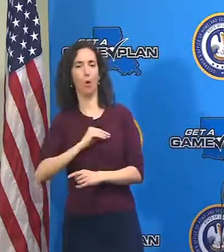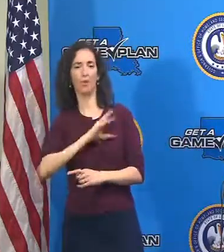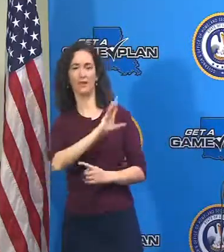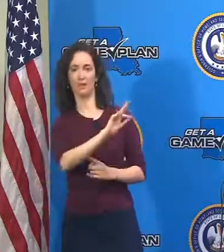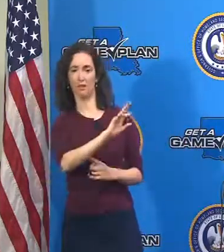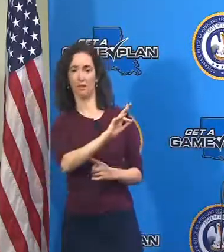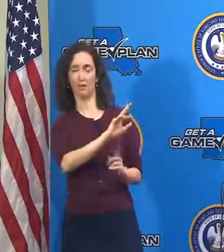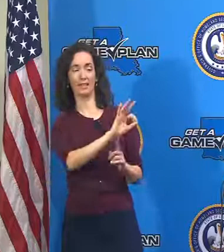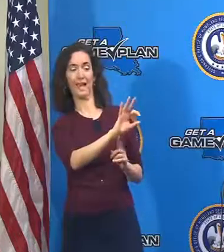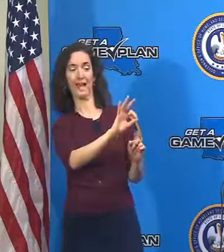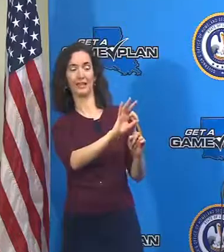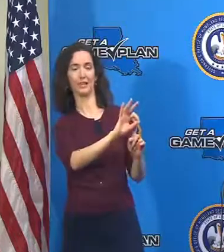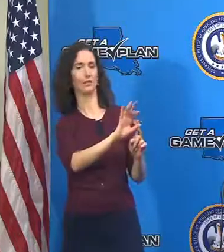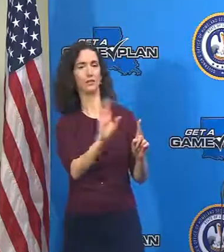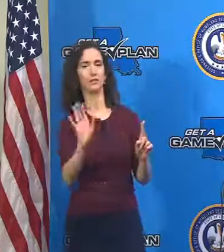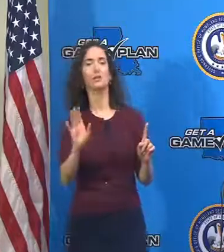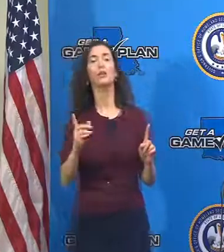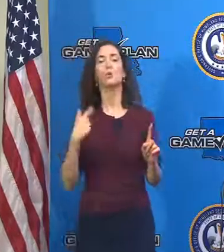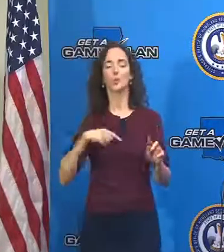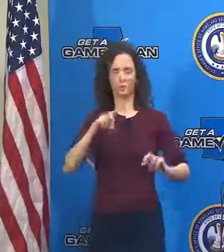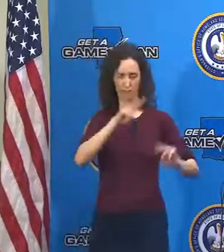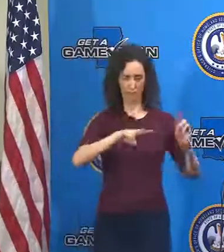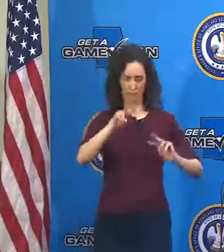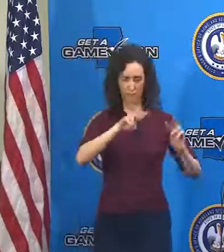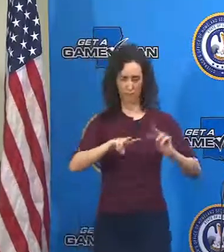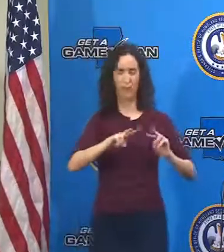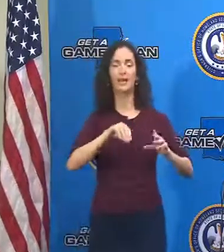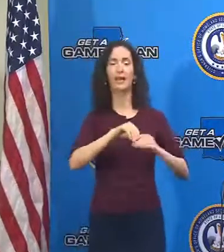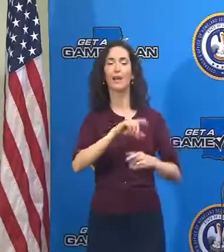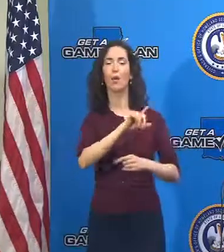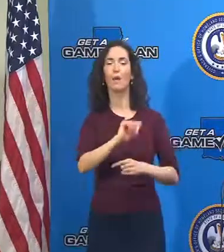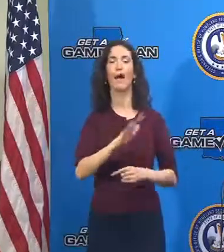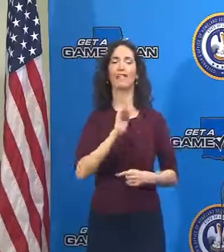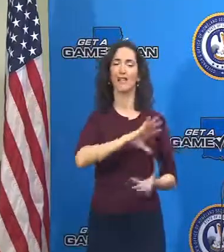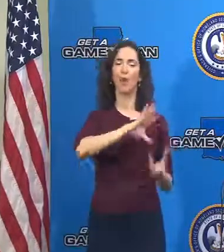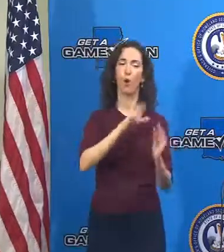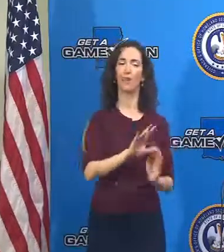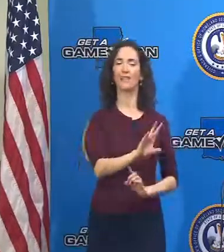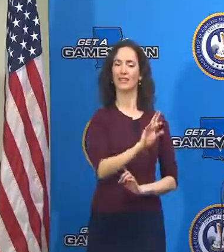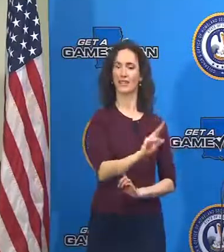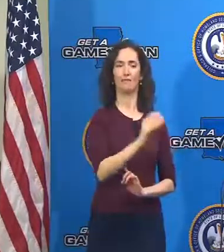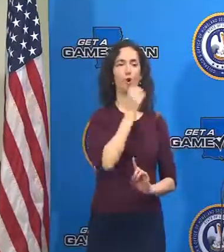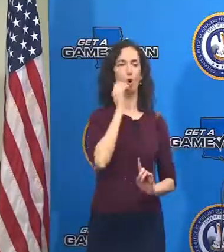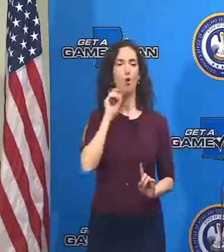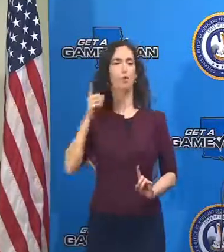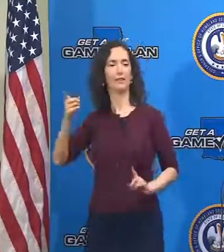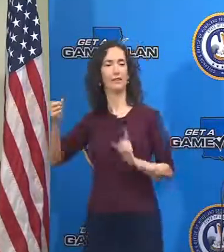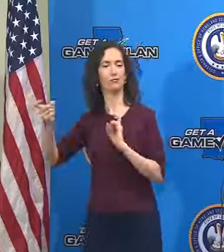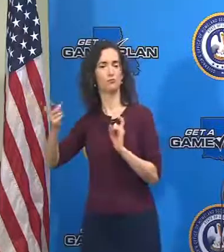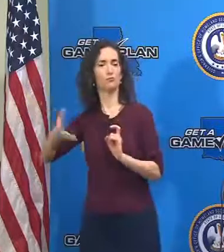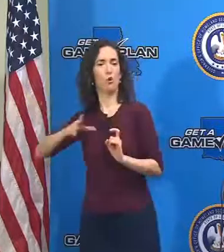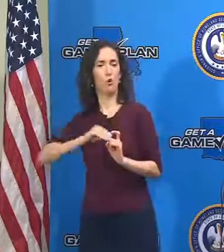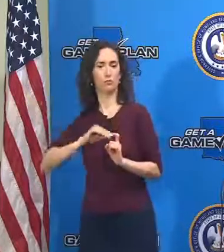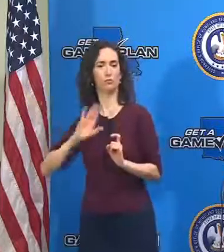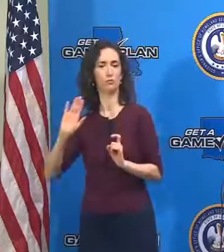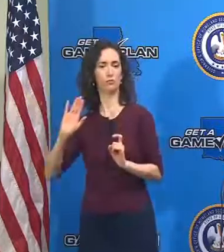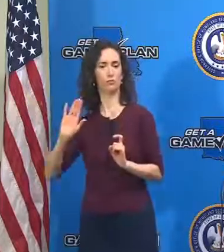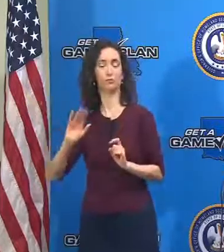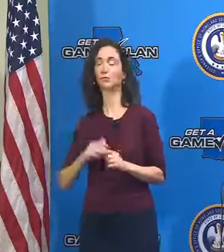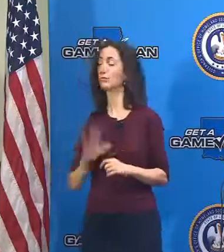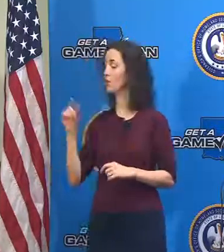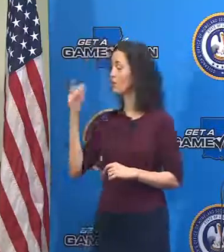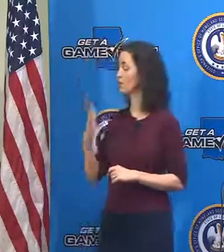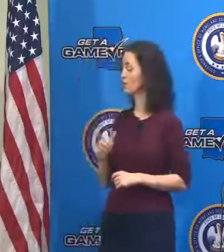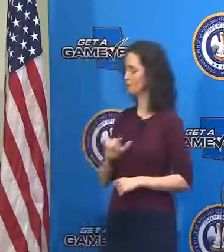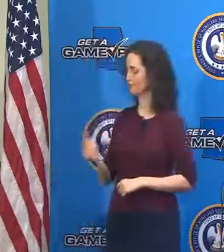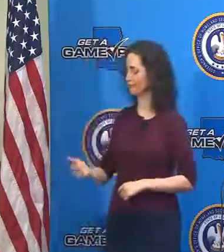our knowledge, these are the final 7 homes within Louisiana that are owned by Mr. Dean. Governor,